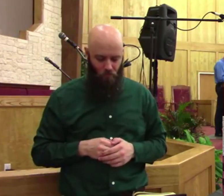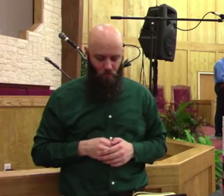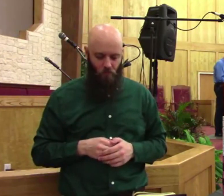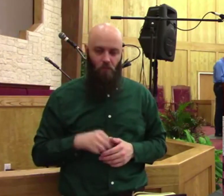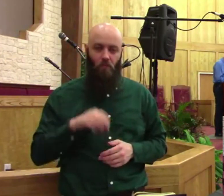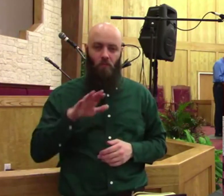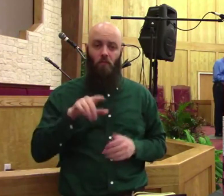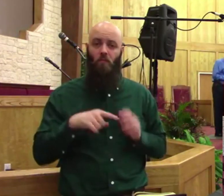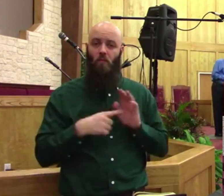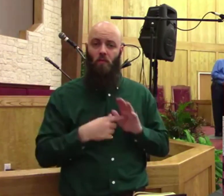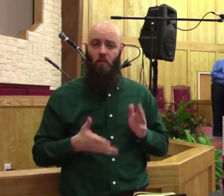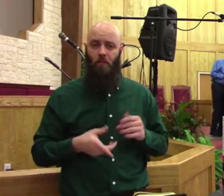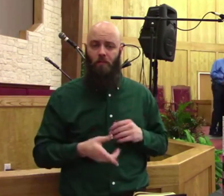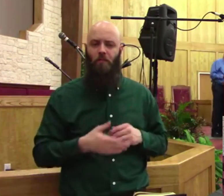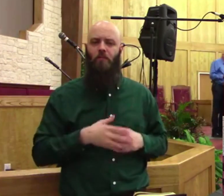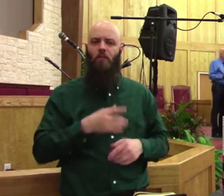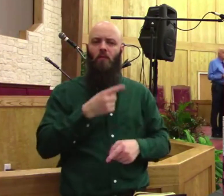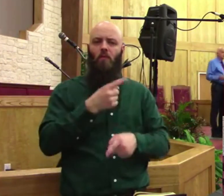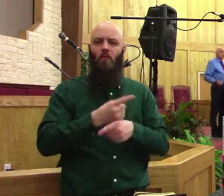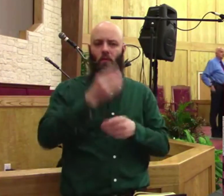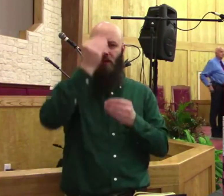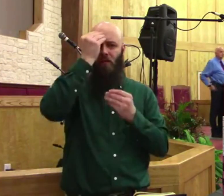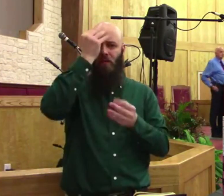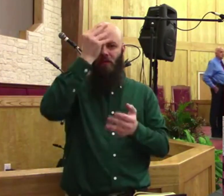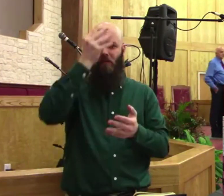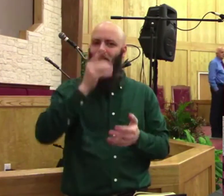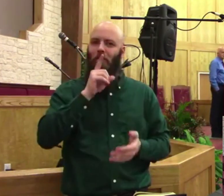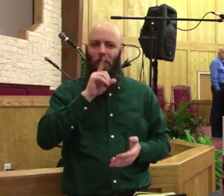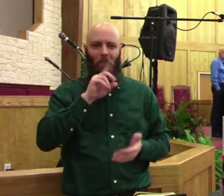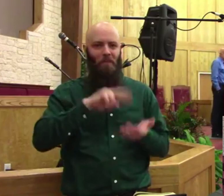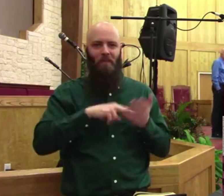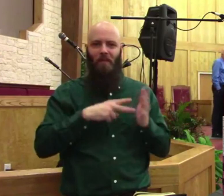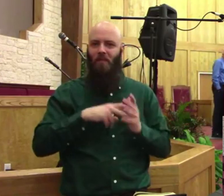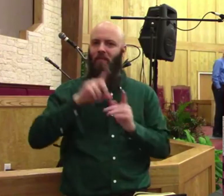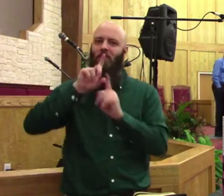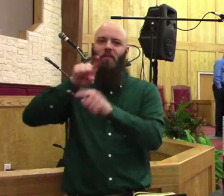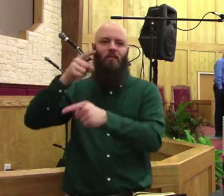Having the right information doesn't guarantee the right response.